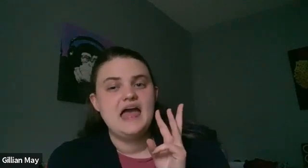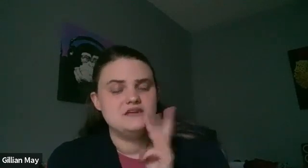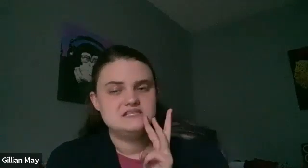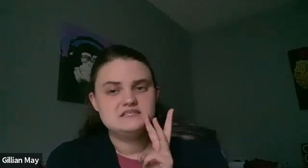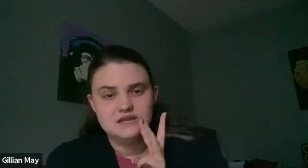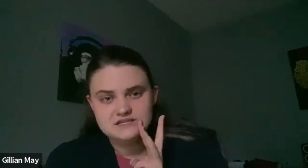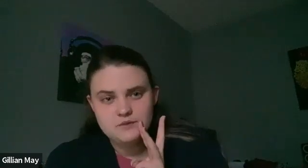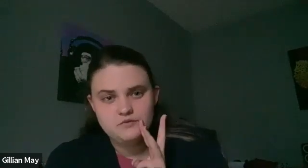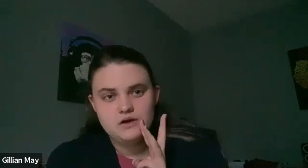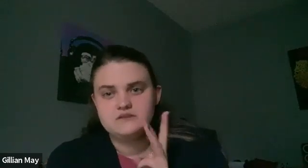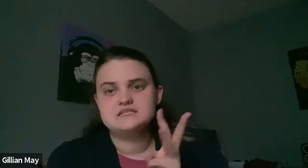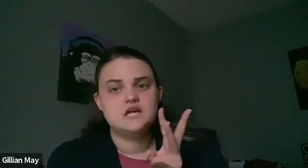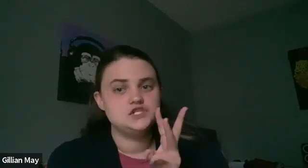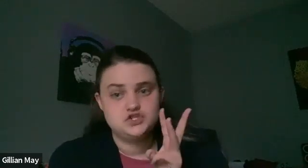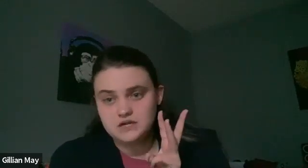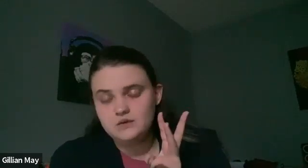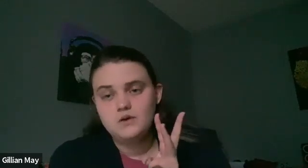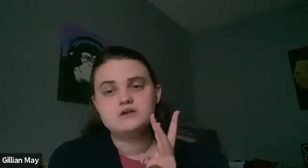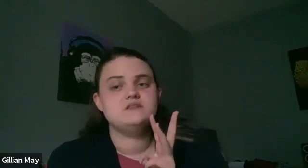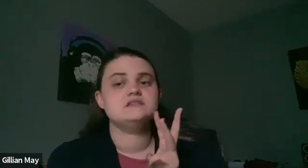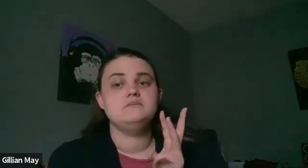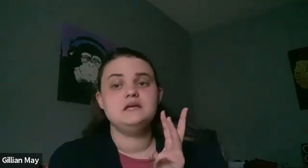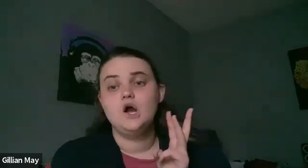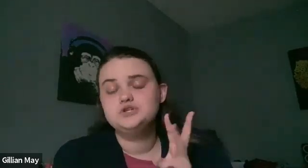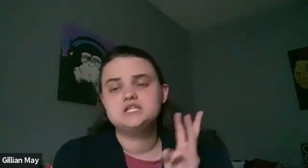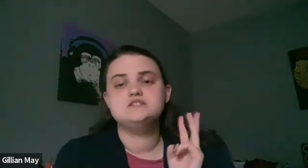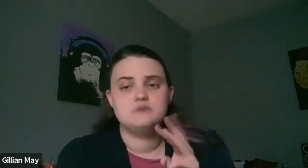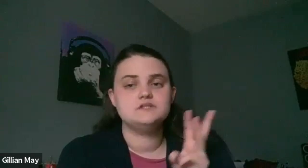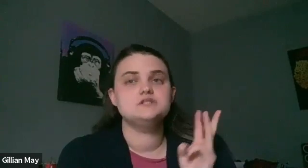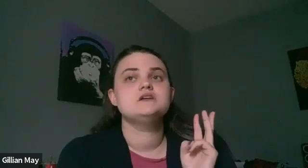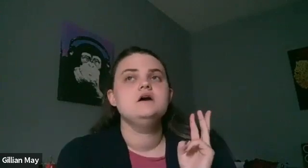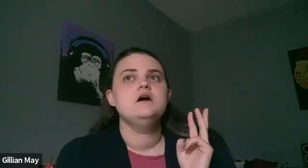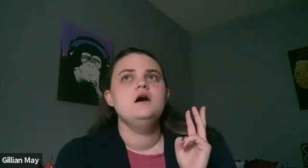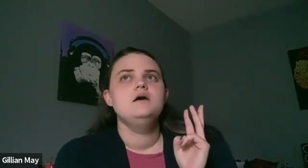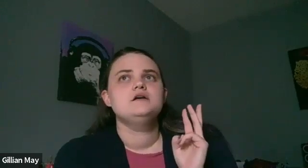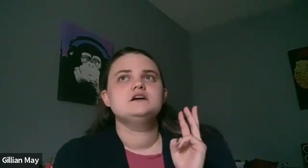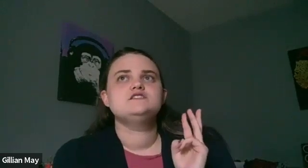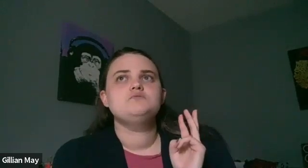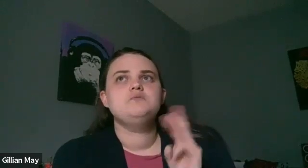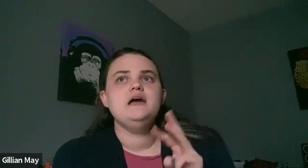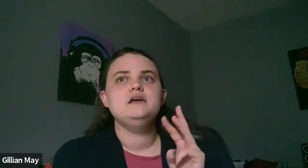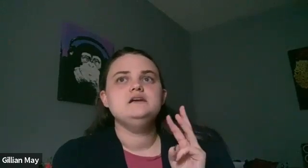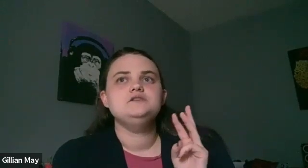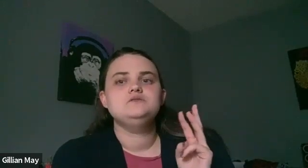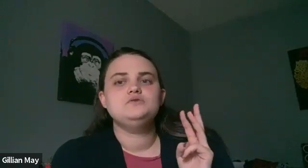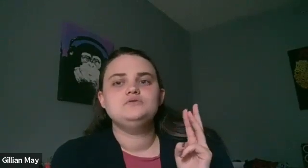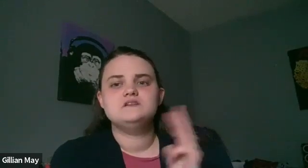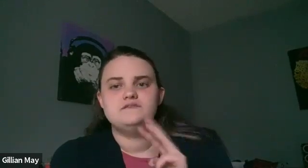And this is any type of water. This is not just drinking water. This can be oceans, rivers, because the way you